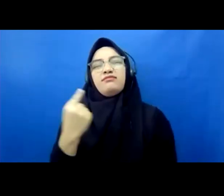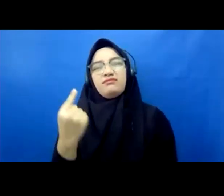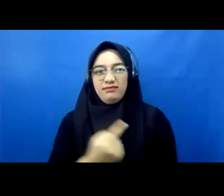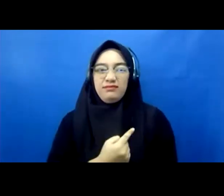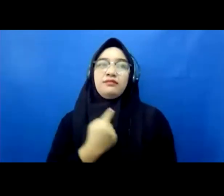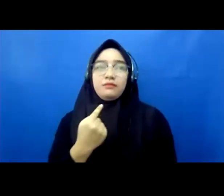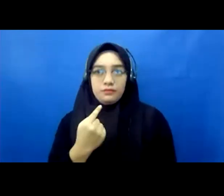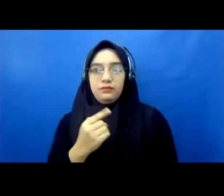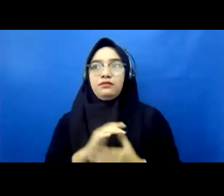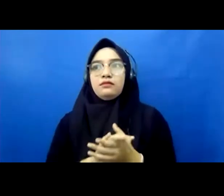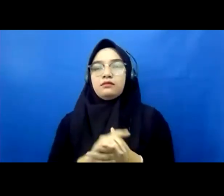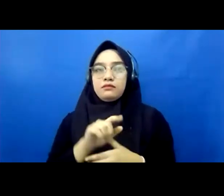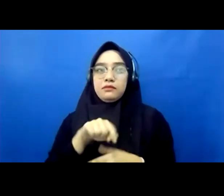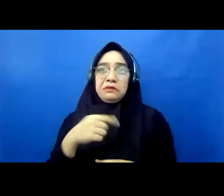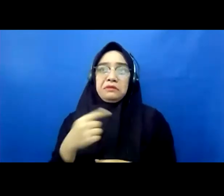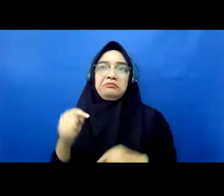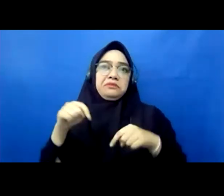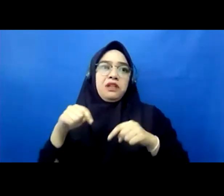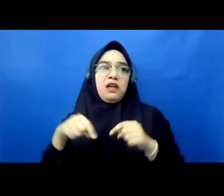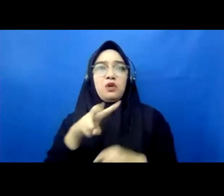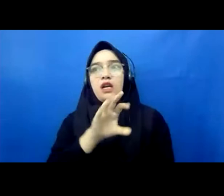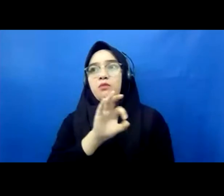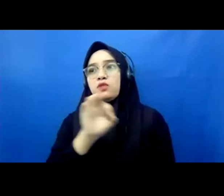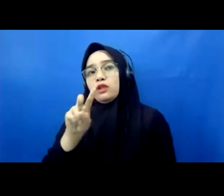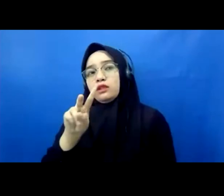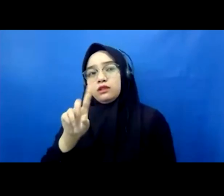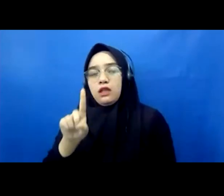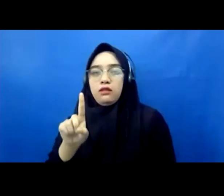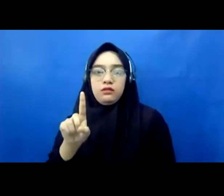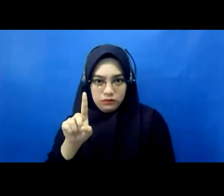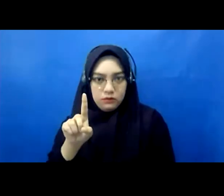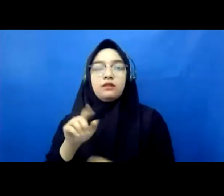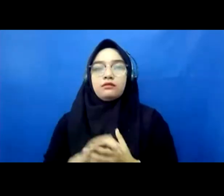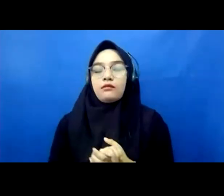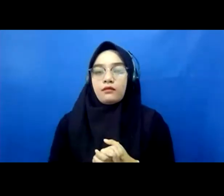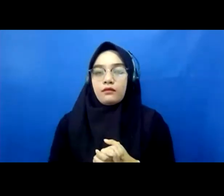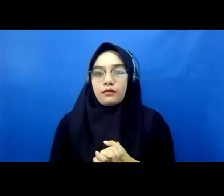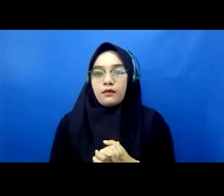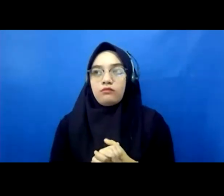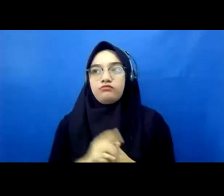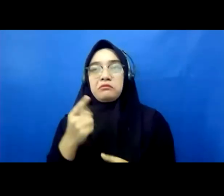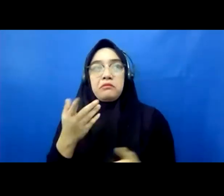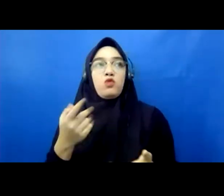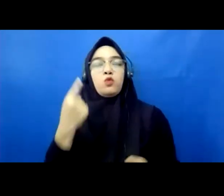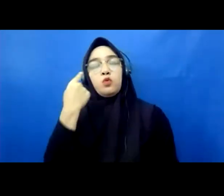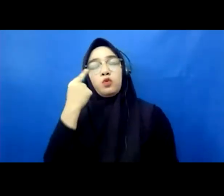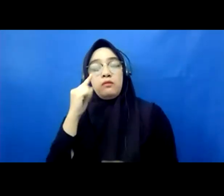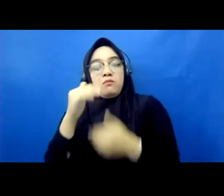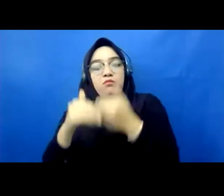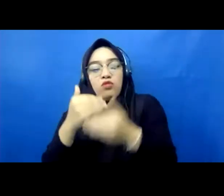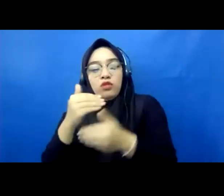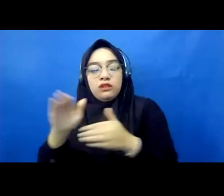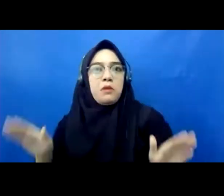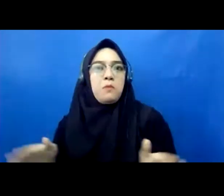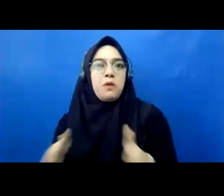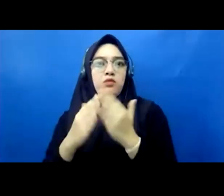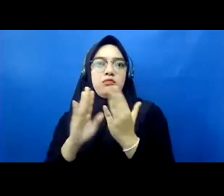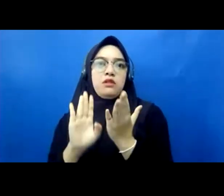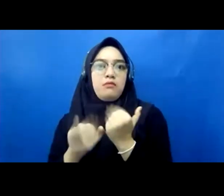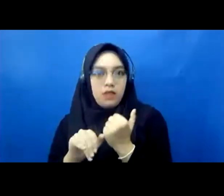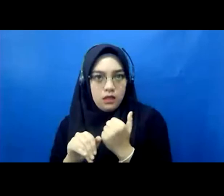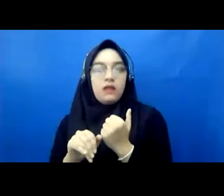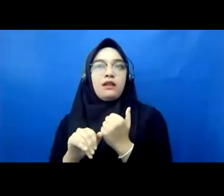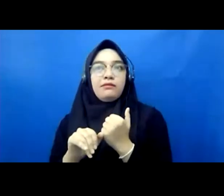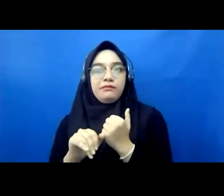ASEAN chair. ASEAN's commitment to building back better from the pandemic, encapsulated in its